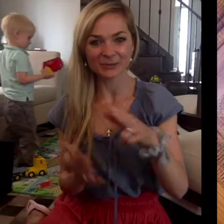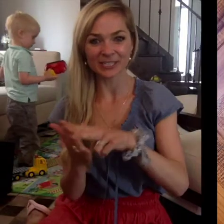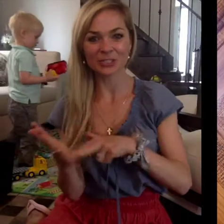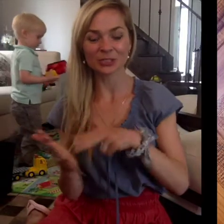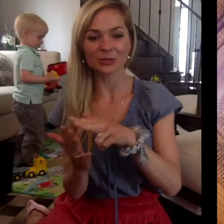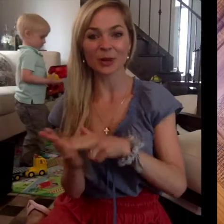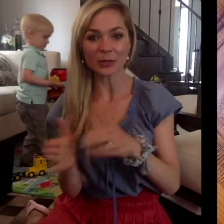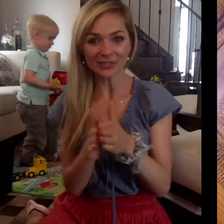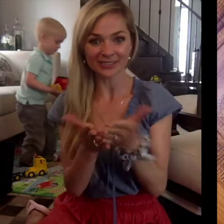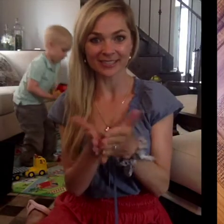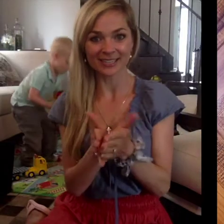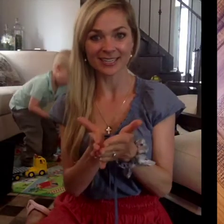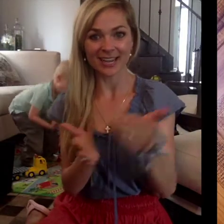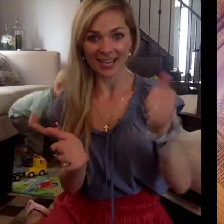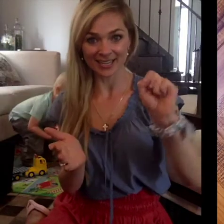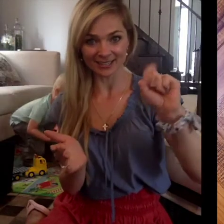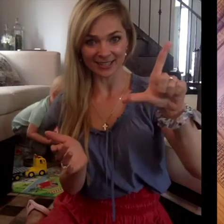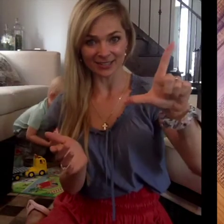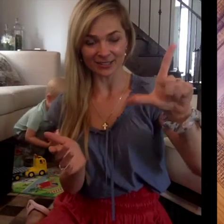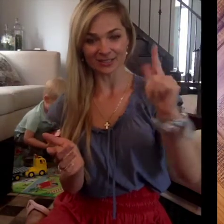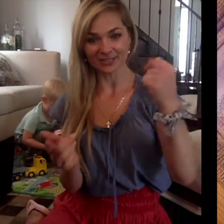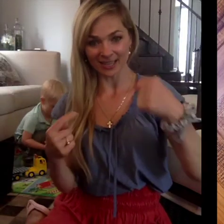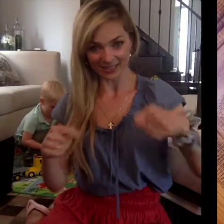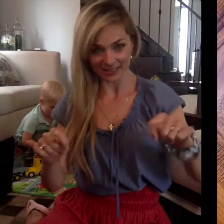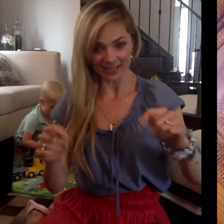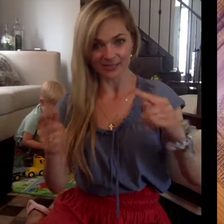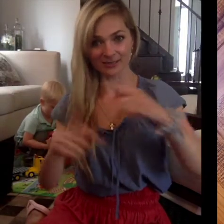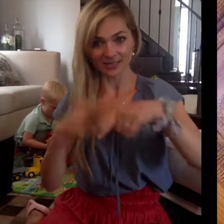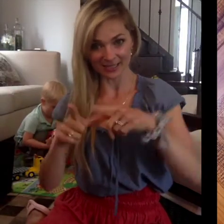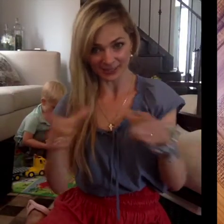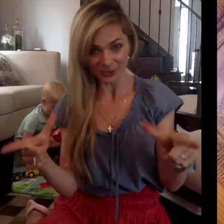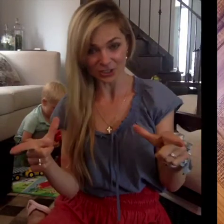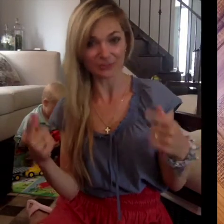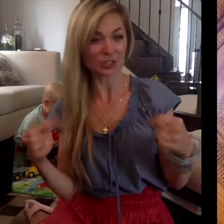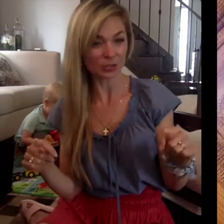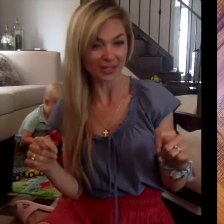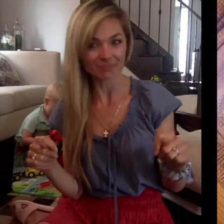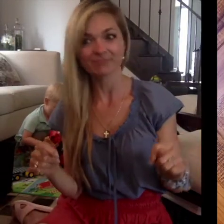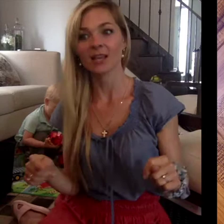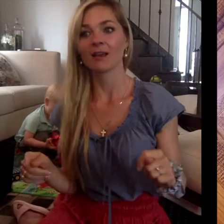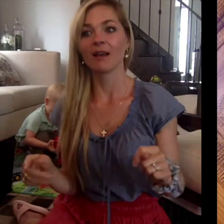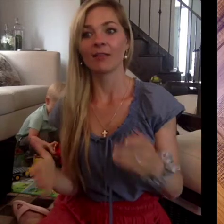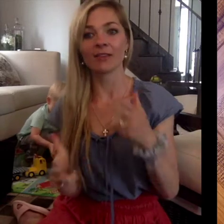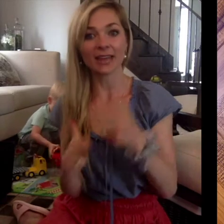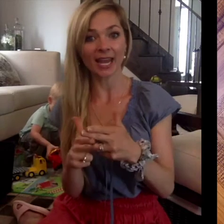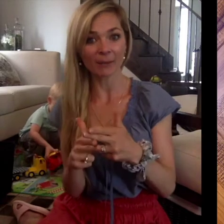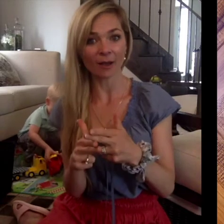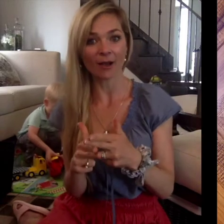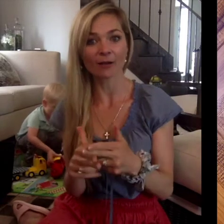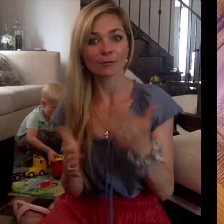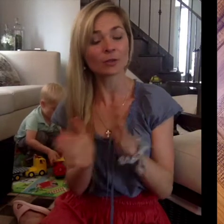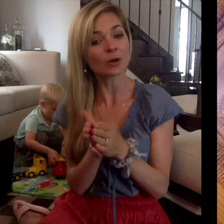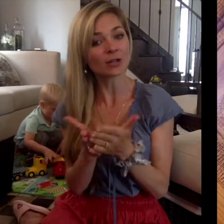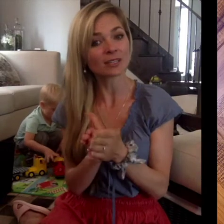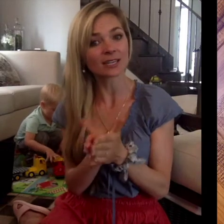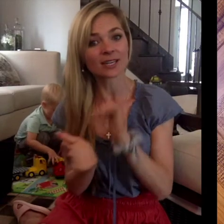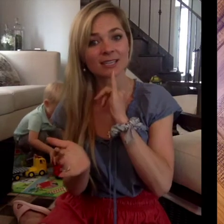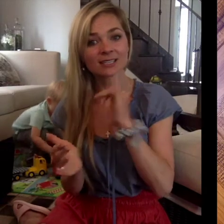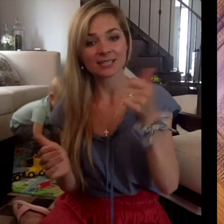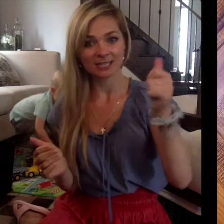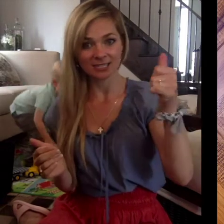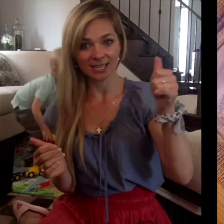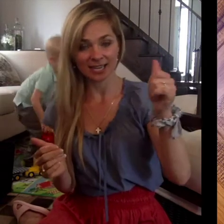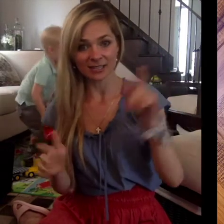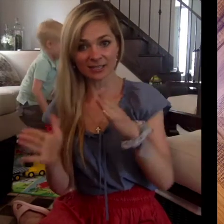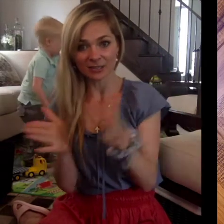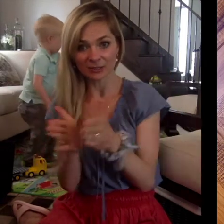Today I'm going to read you a book in ASL sign language. I'm going to try. The name of the book